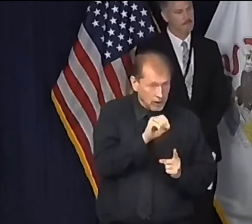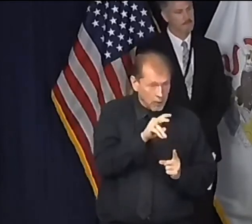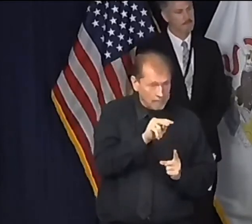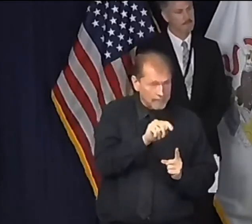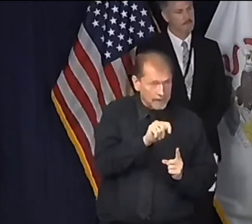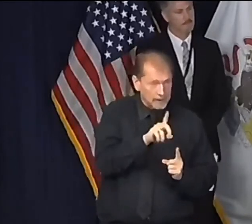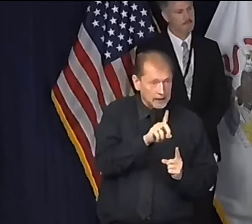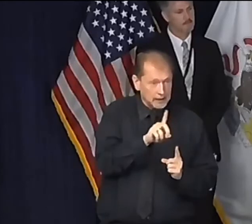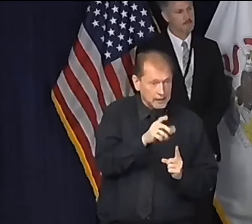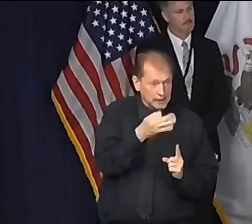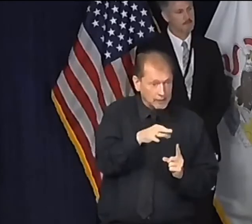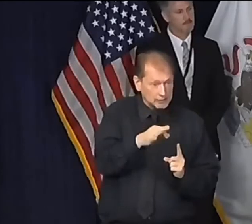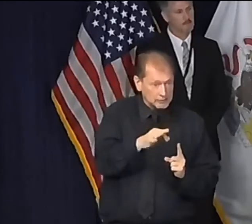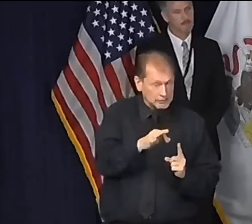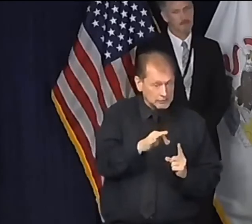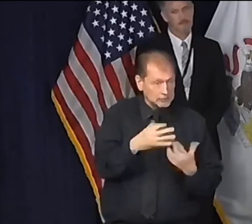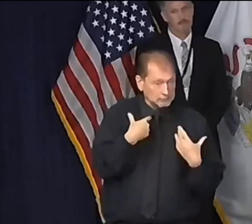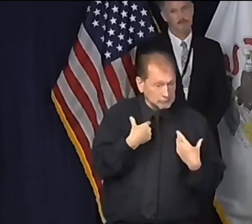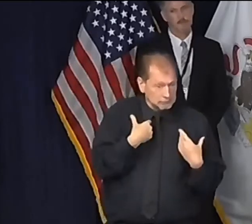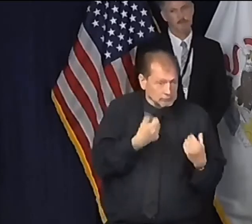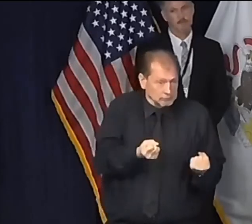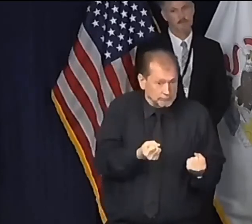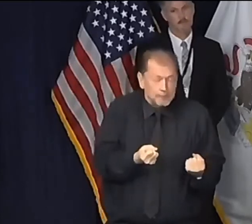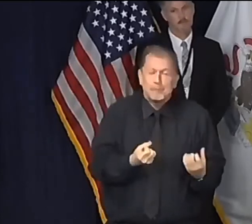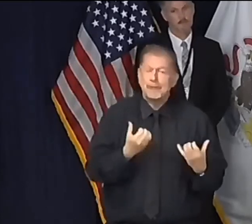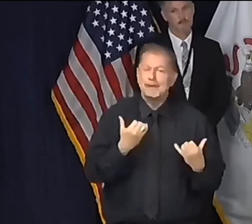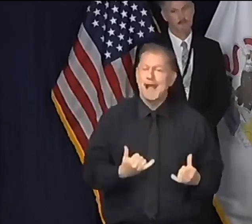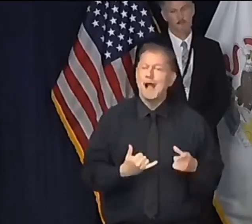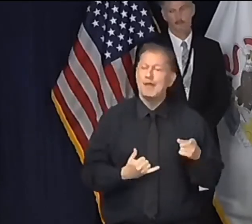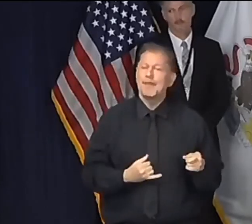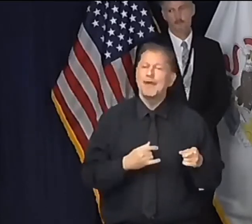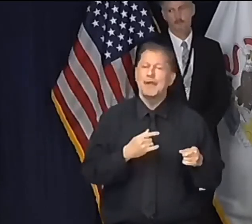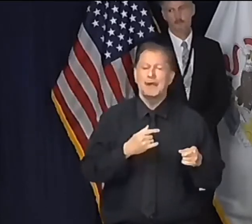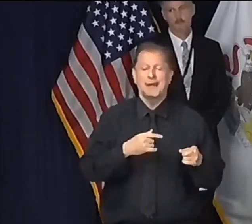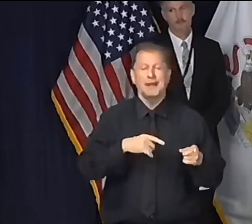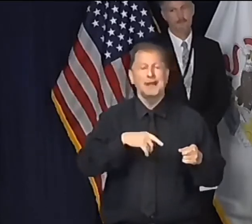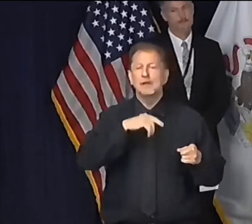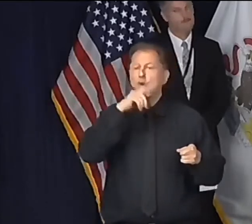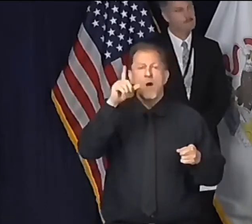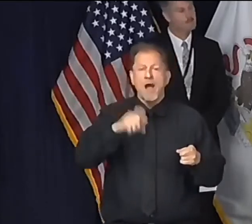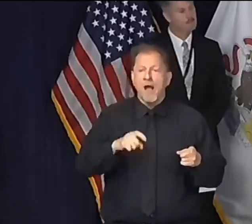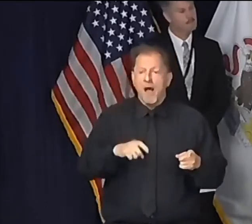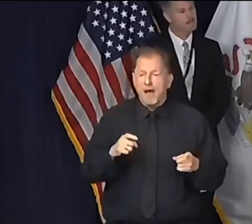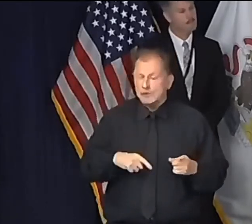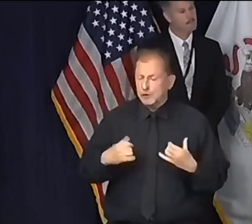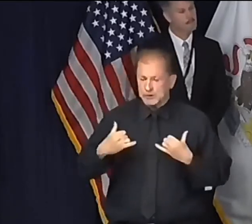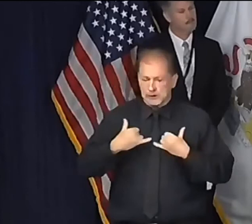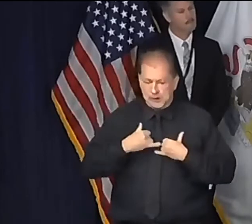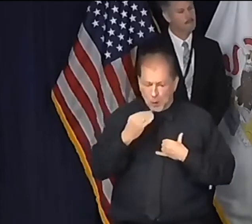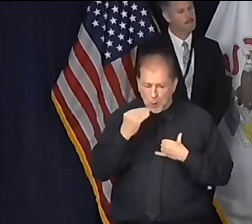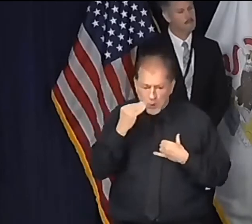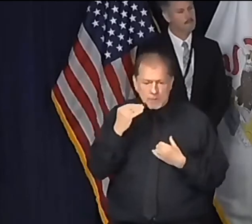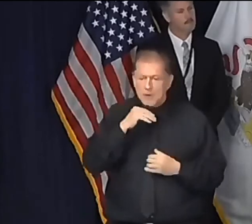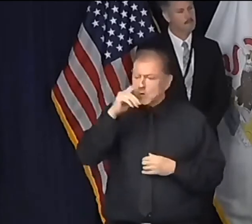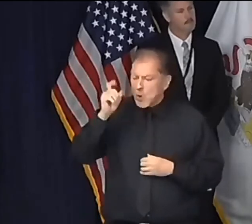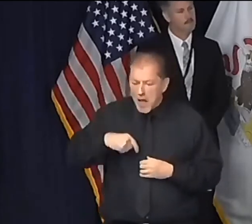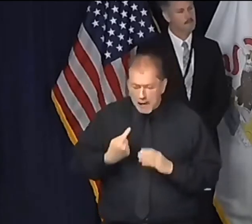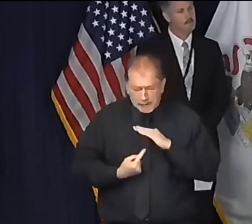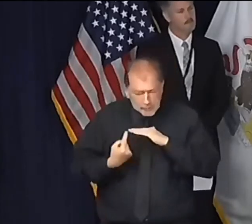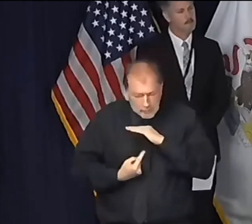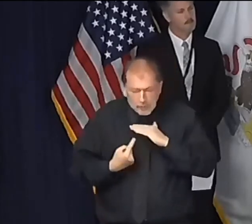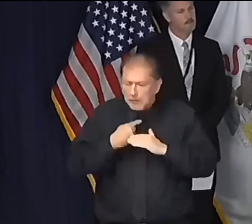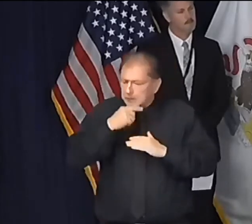recovered, that they are not under the same restrictions and guidelines that others who haven't had it